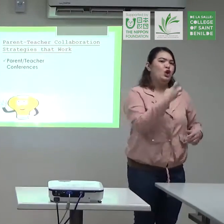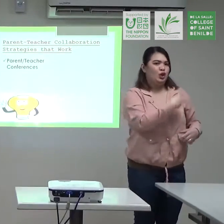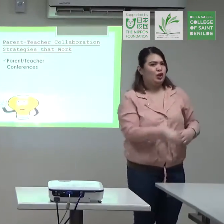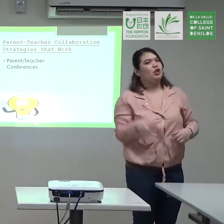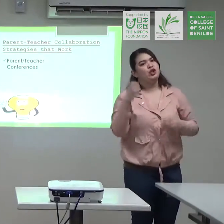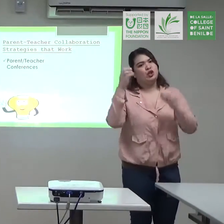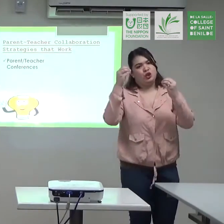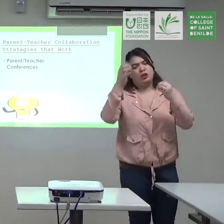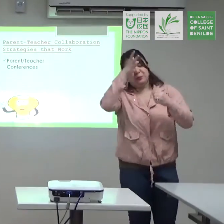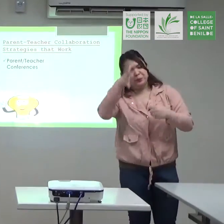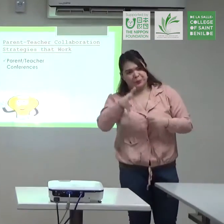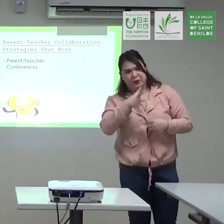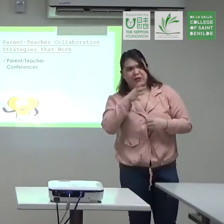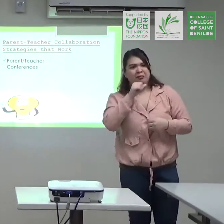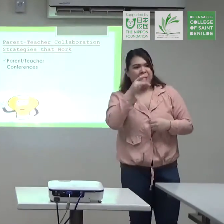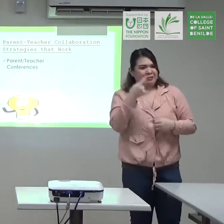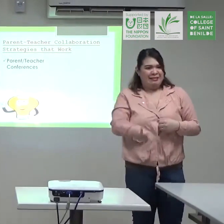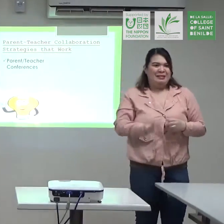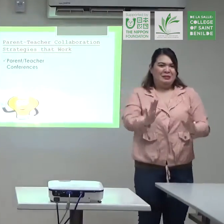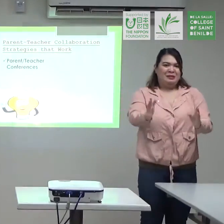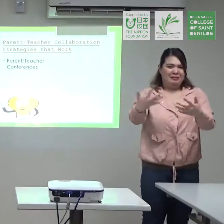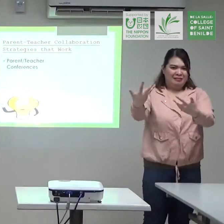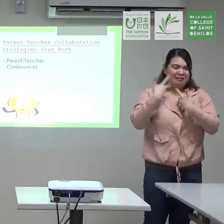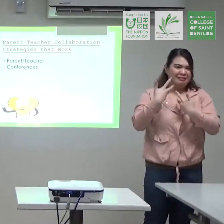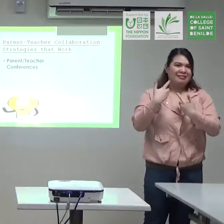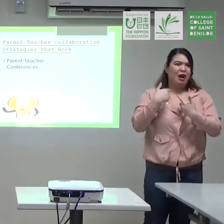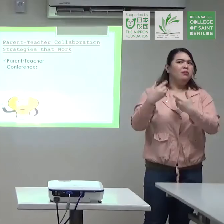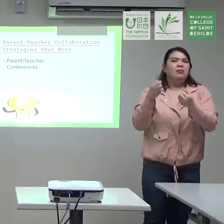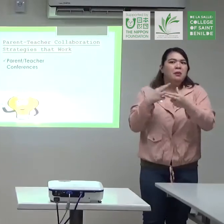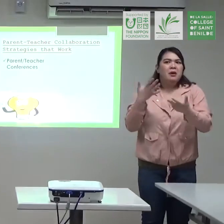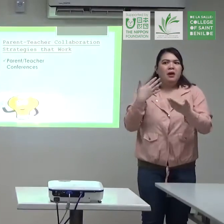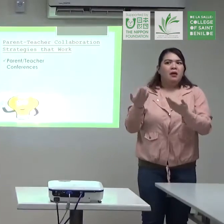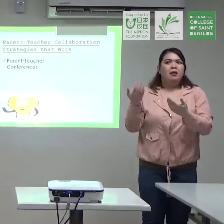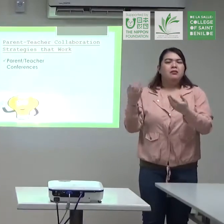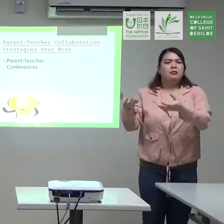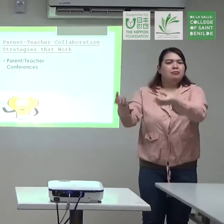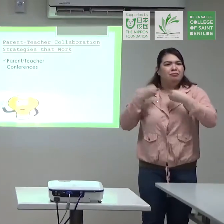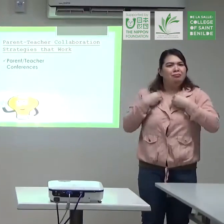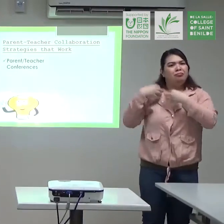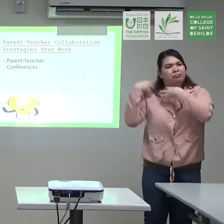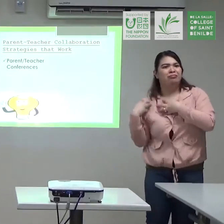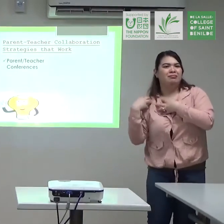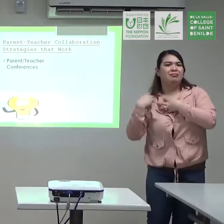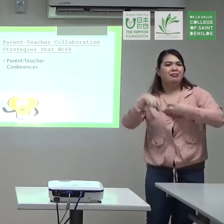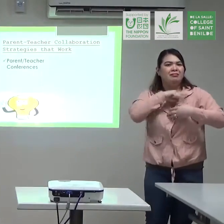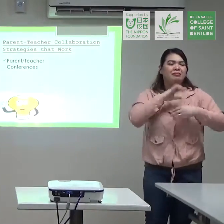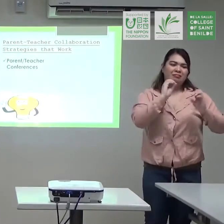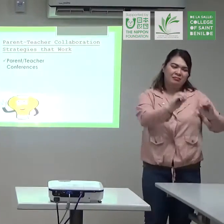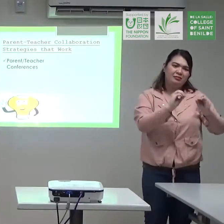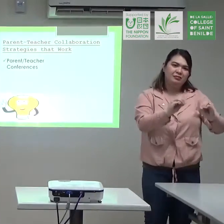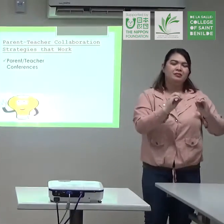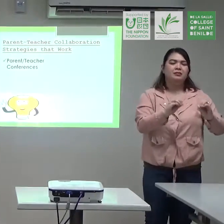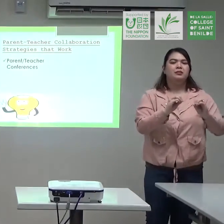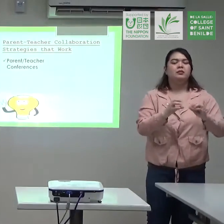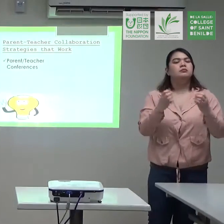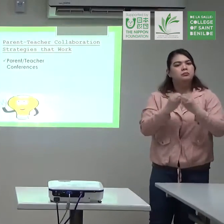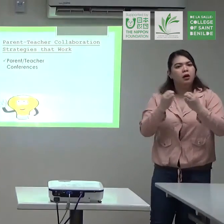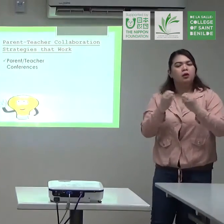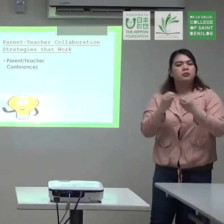sa amin. So bring them in. Get them involved in your activities, so you